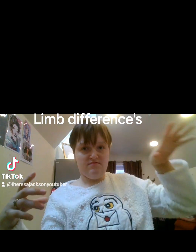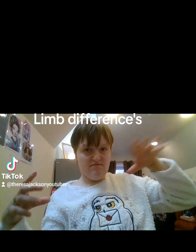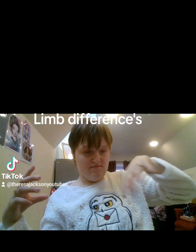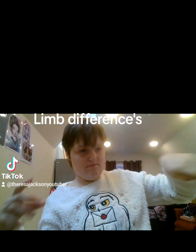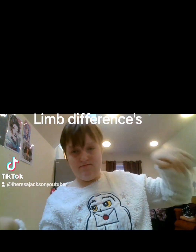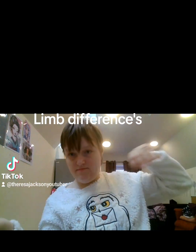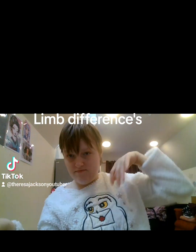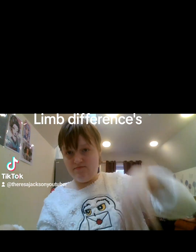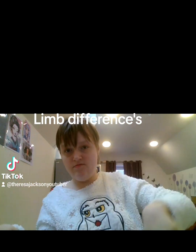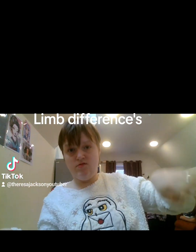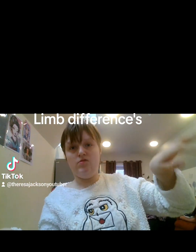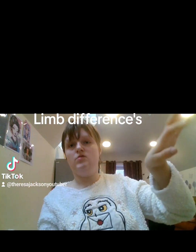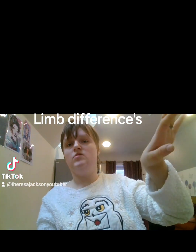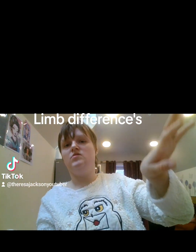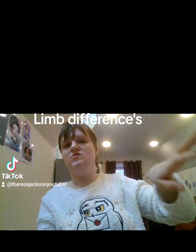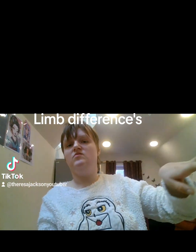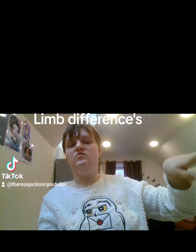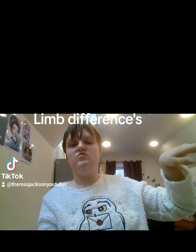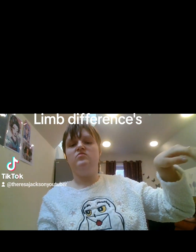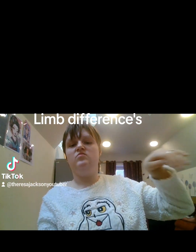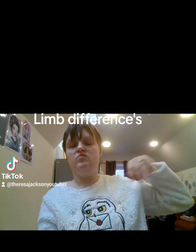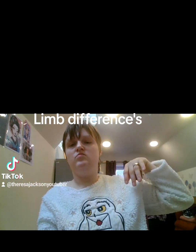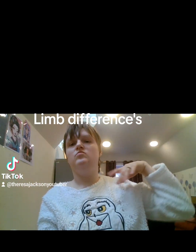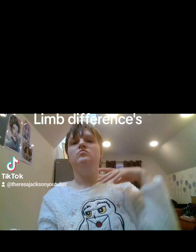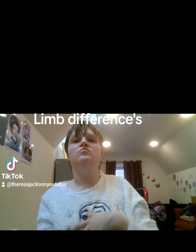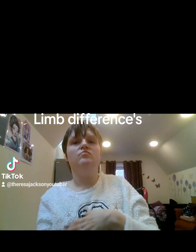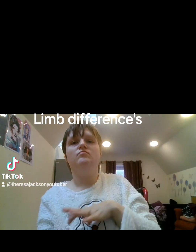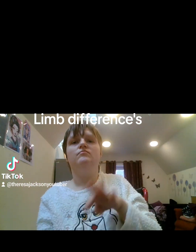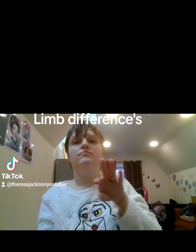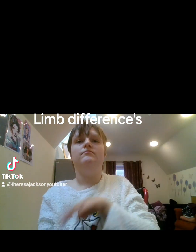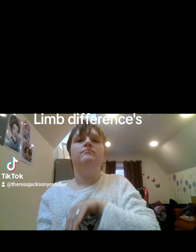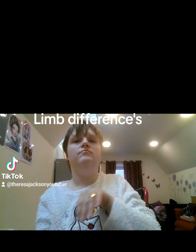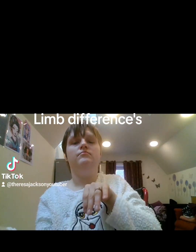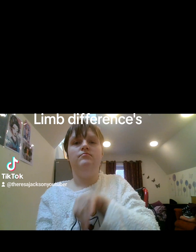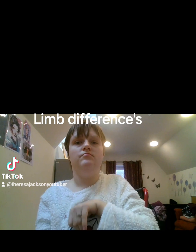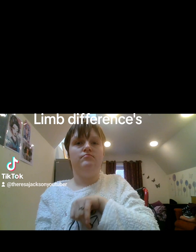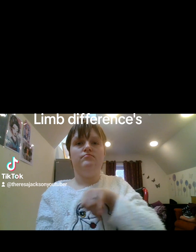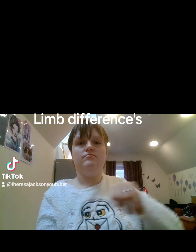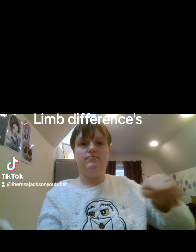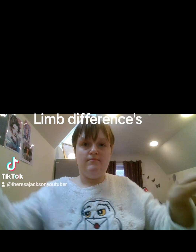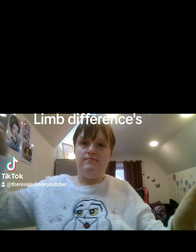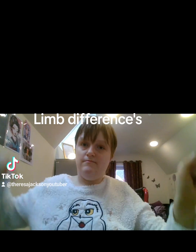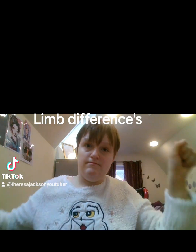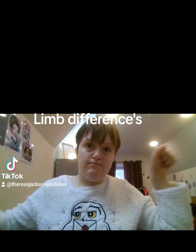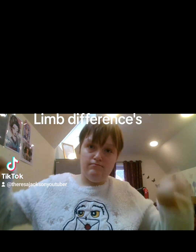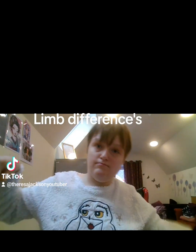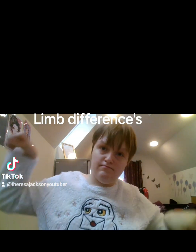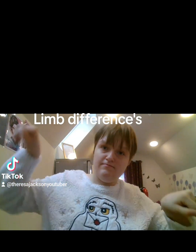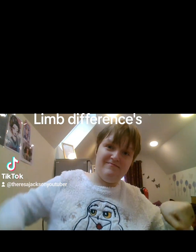daily life. It's vital to remember that having a limb difference doesn't define